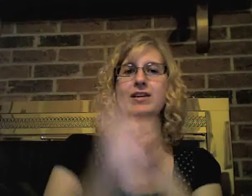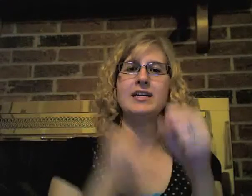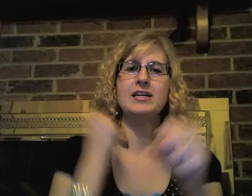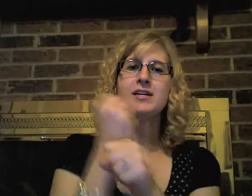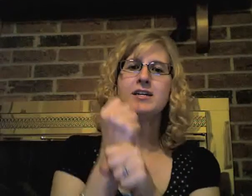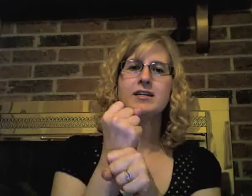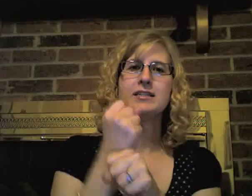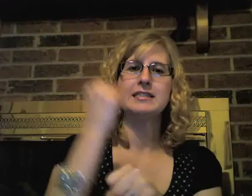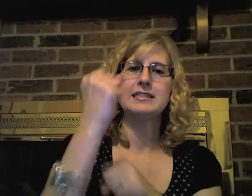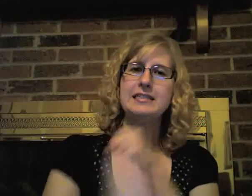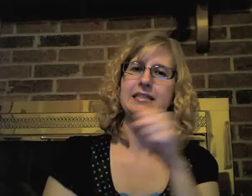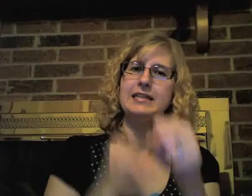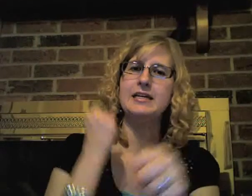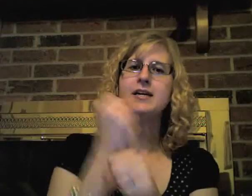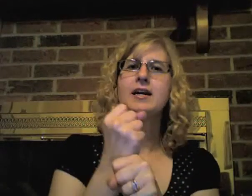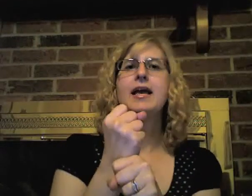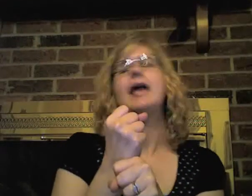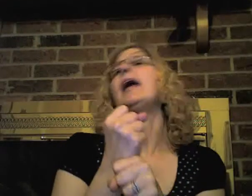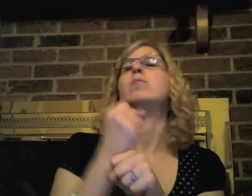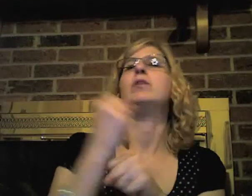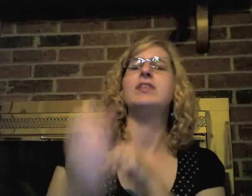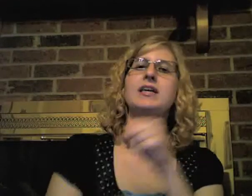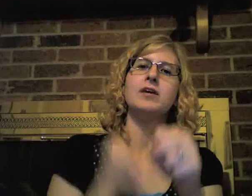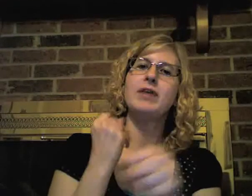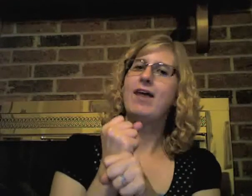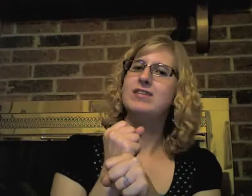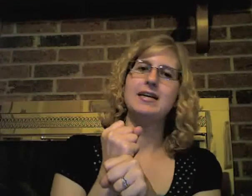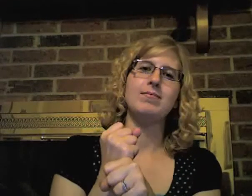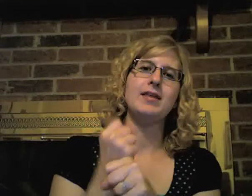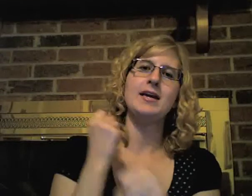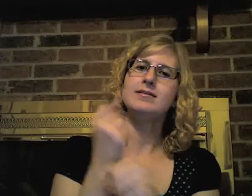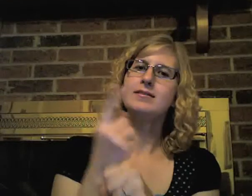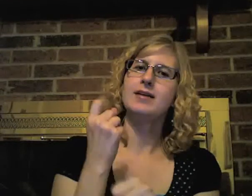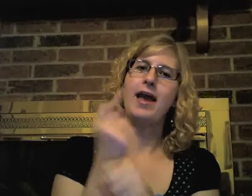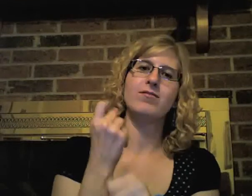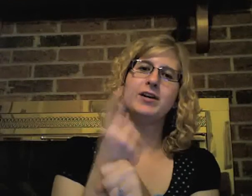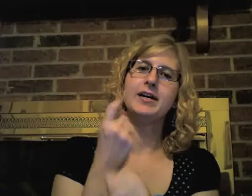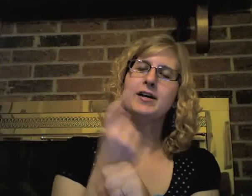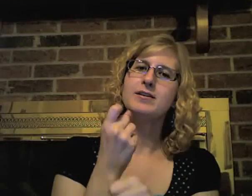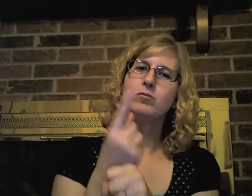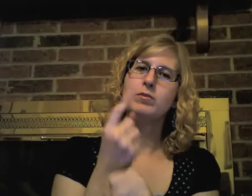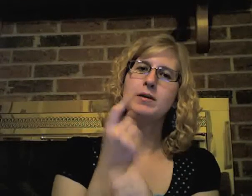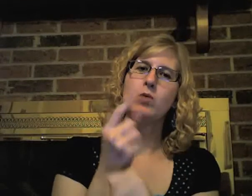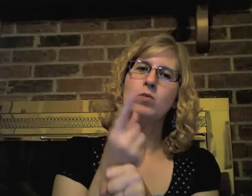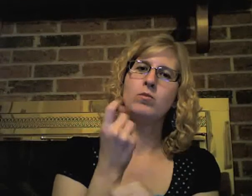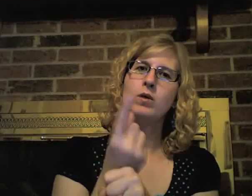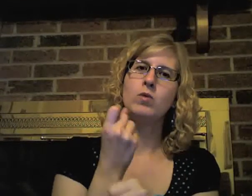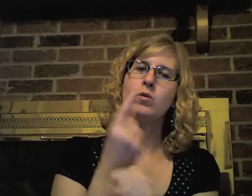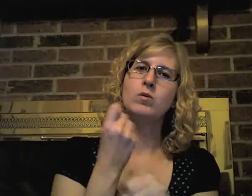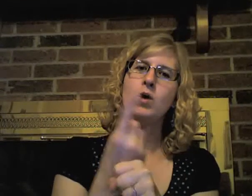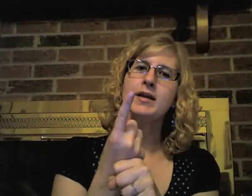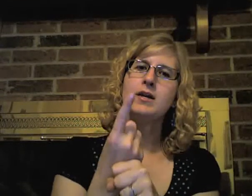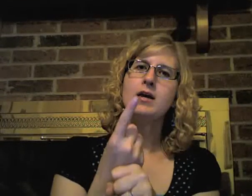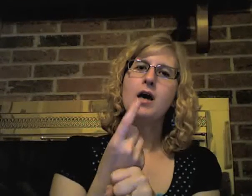year, and with the year we have the same thing. Every year would be 1, 1, 1, 1, 1, 1. If we wanted to do every